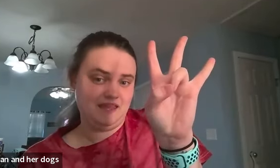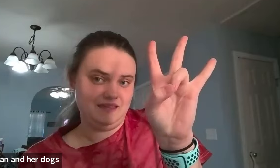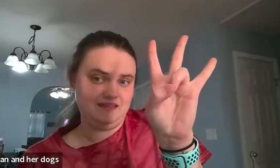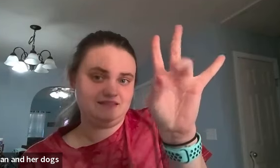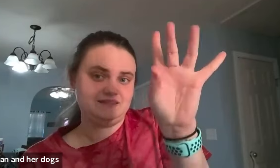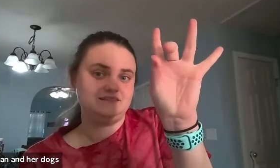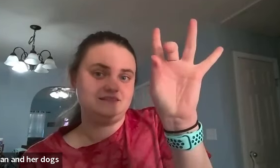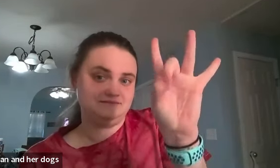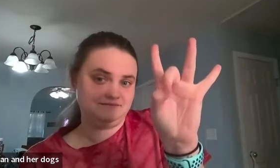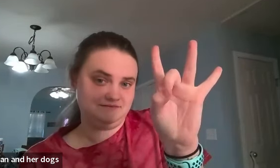eight,